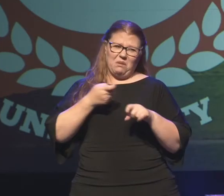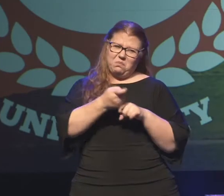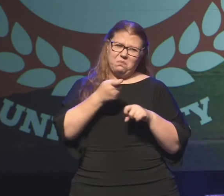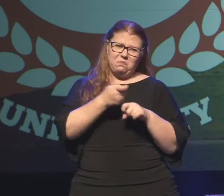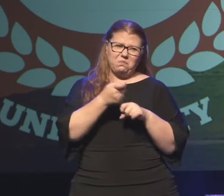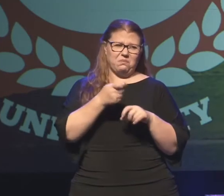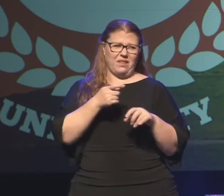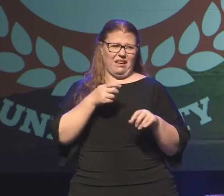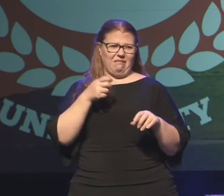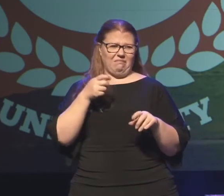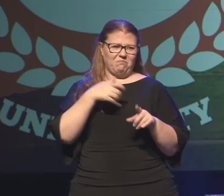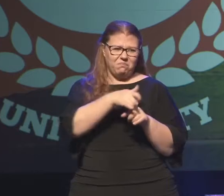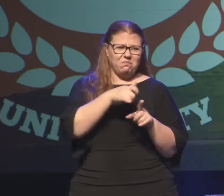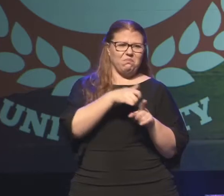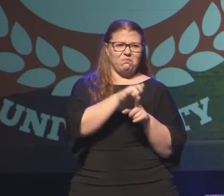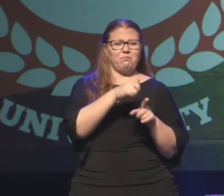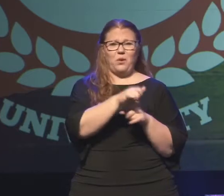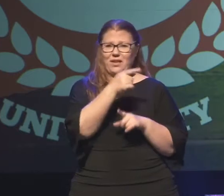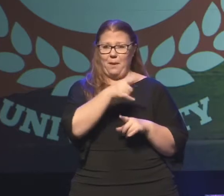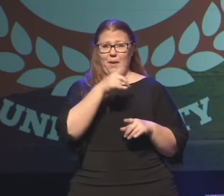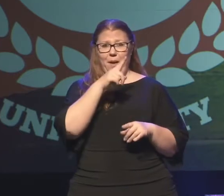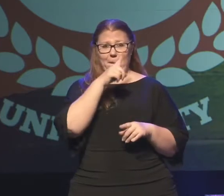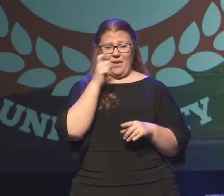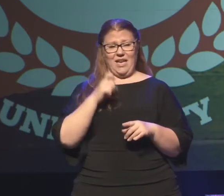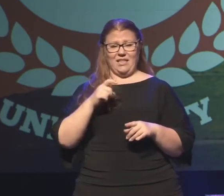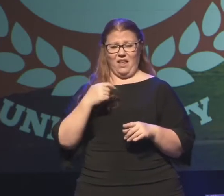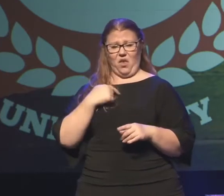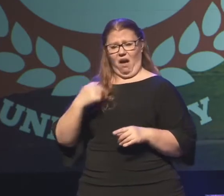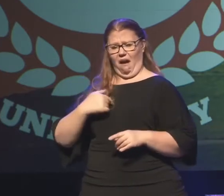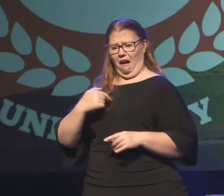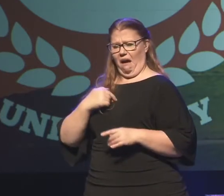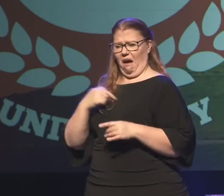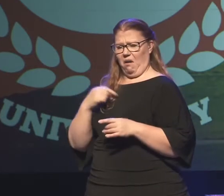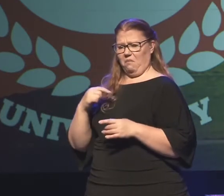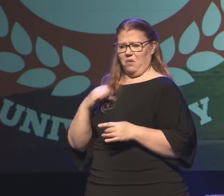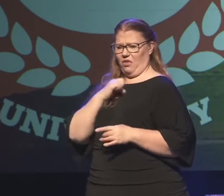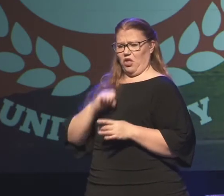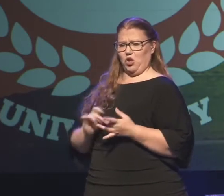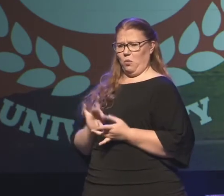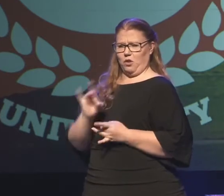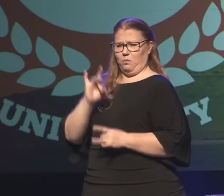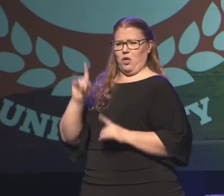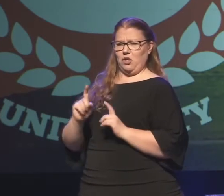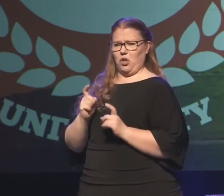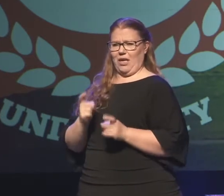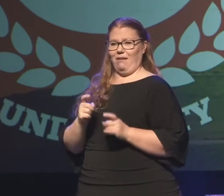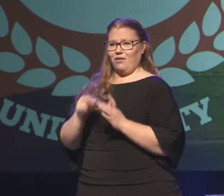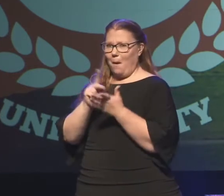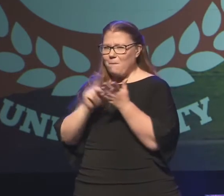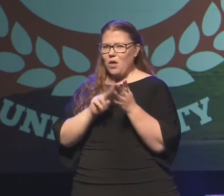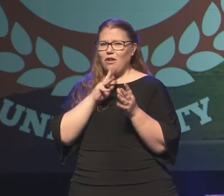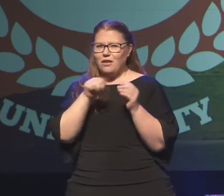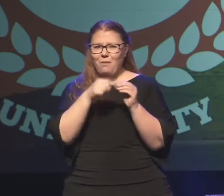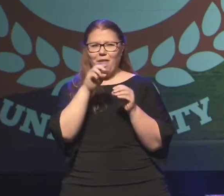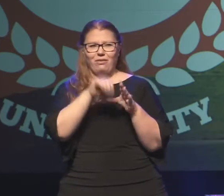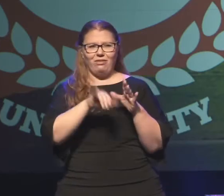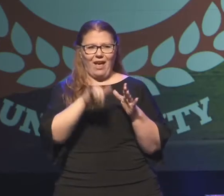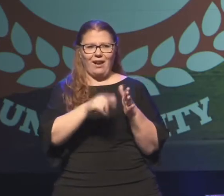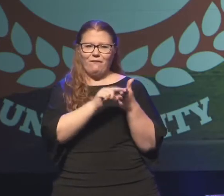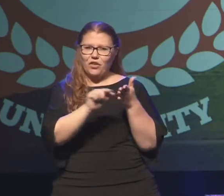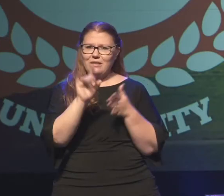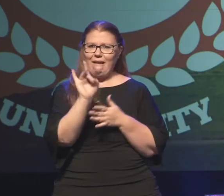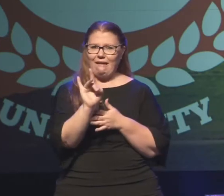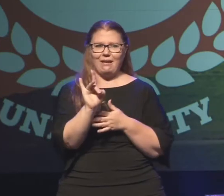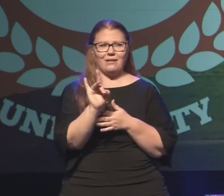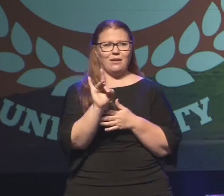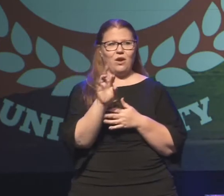the category of the super spiritual gifts, which Paul mentions in verse 8. Prophecies, tongues, knowledge.